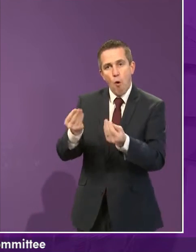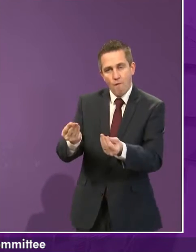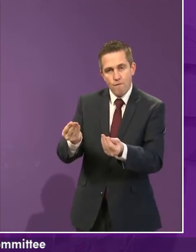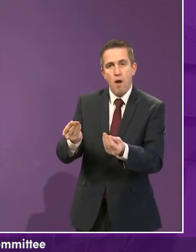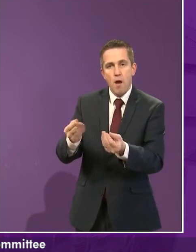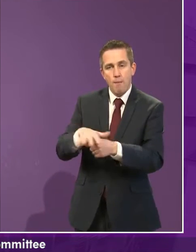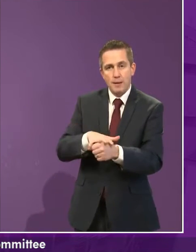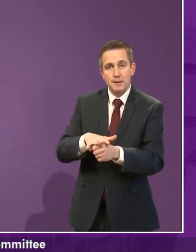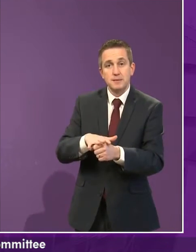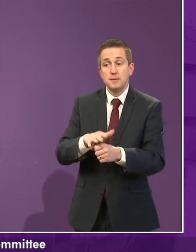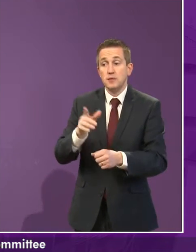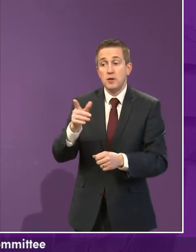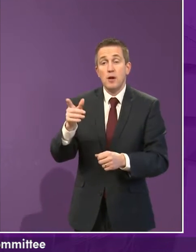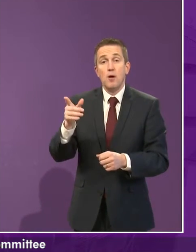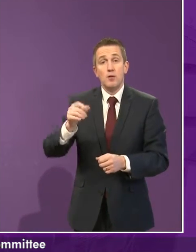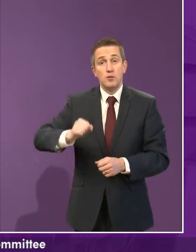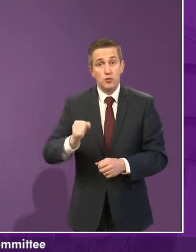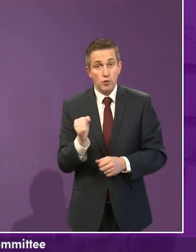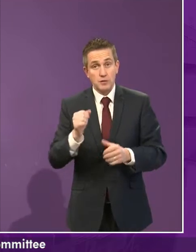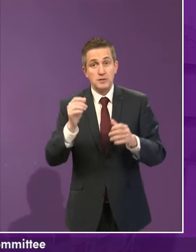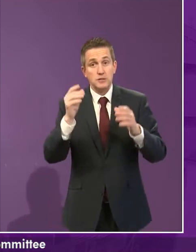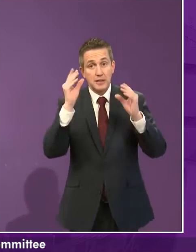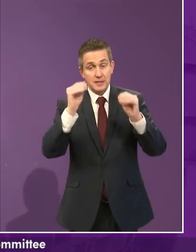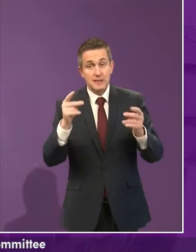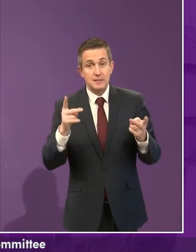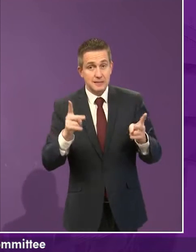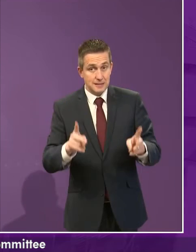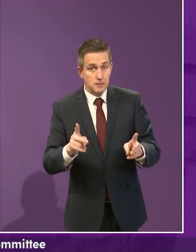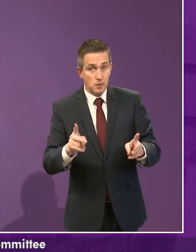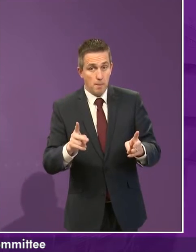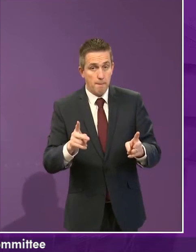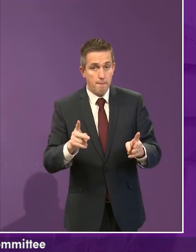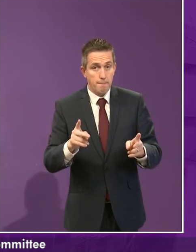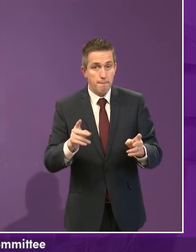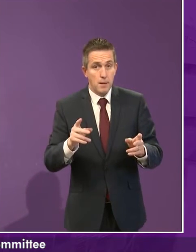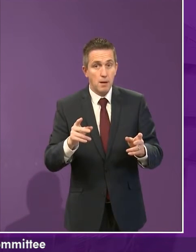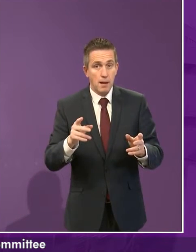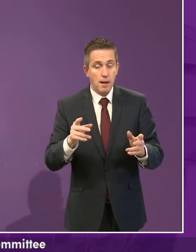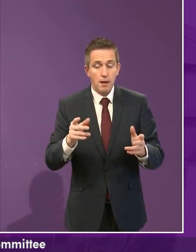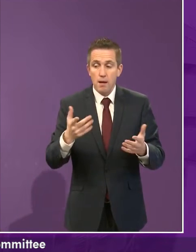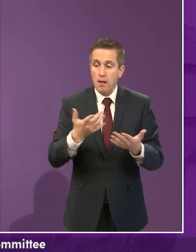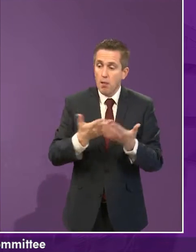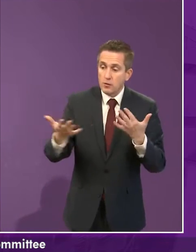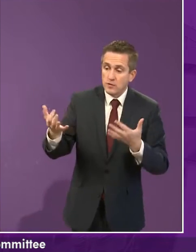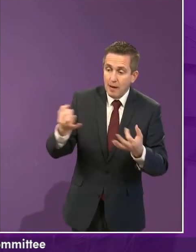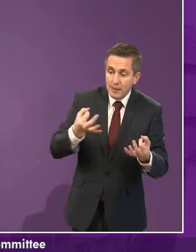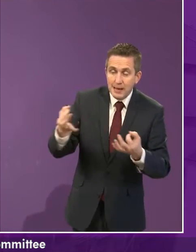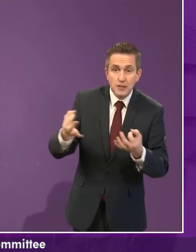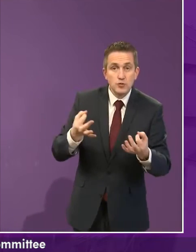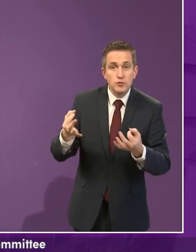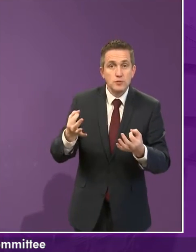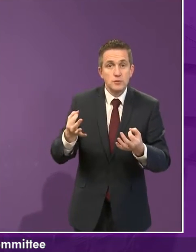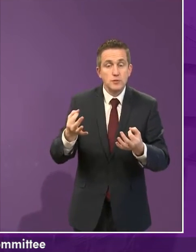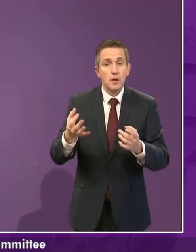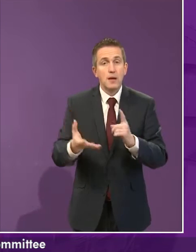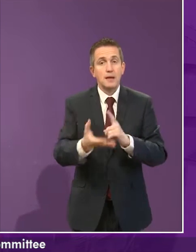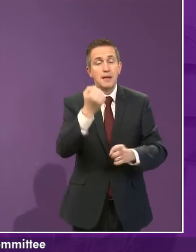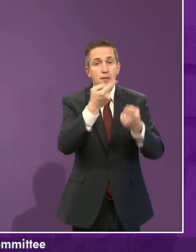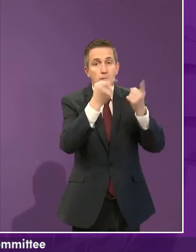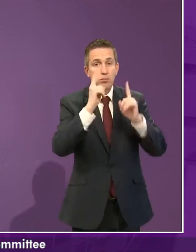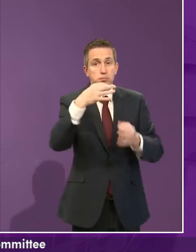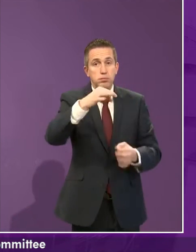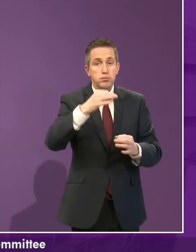through the Scottish education system, lots of applicants may well have achieved their university qualifications at